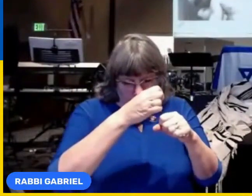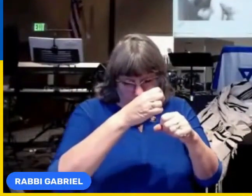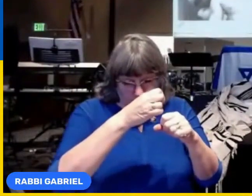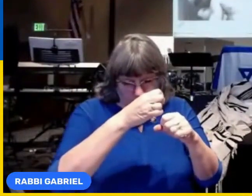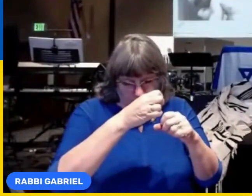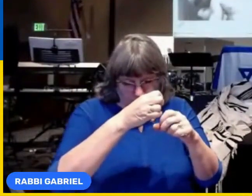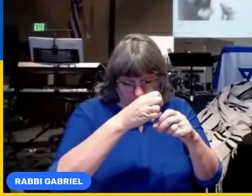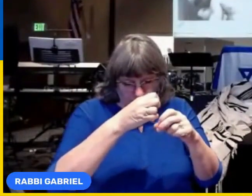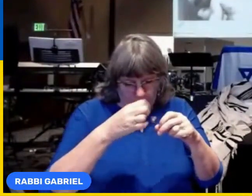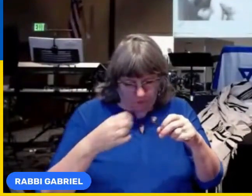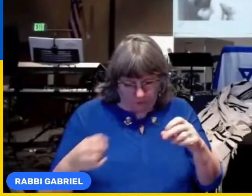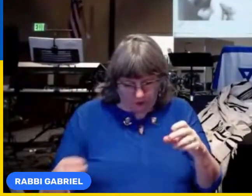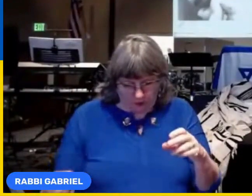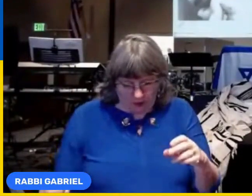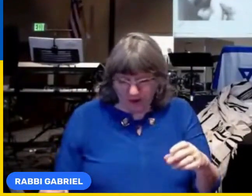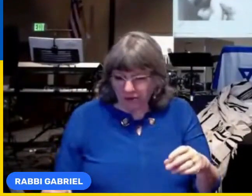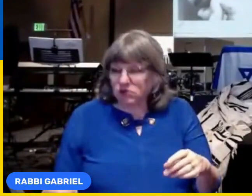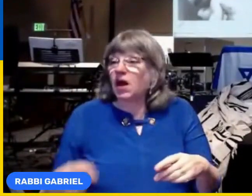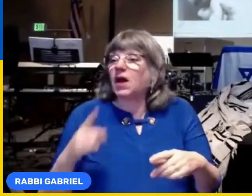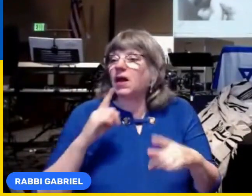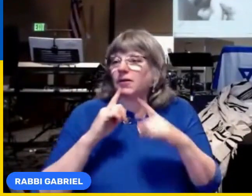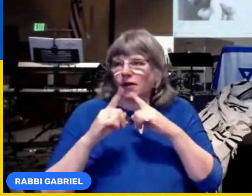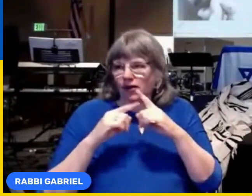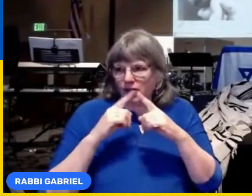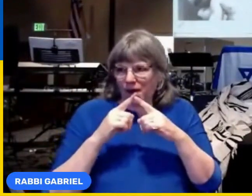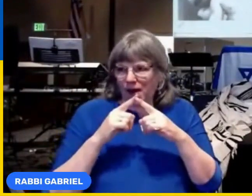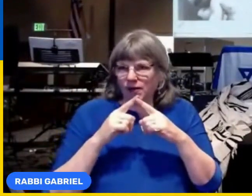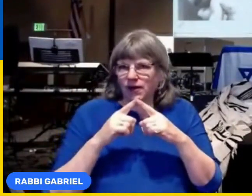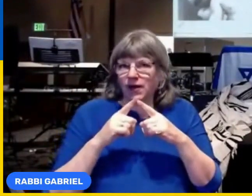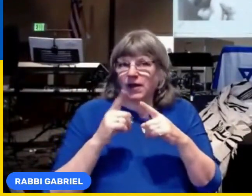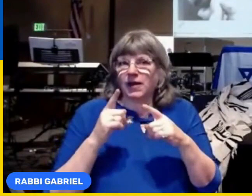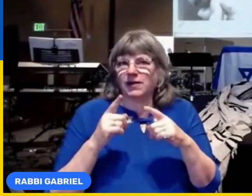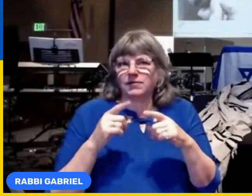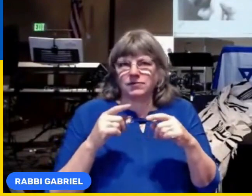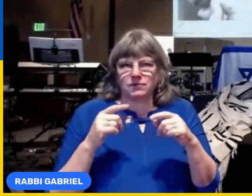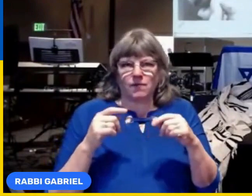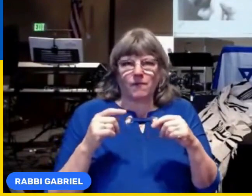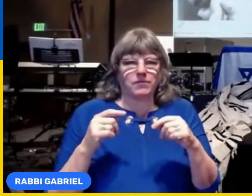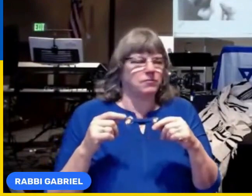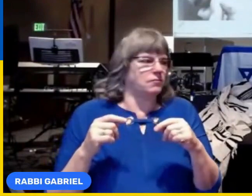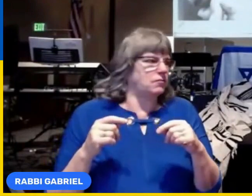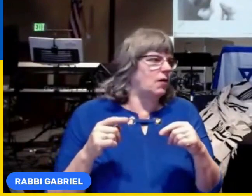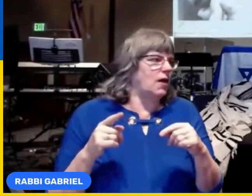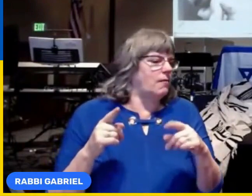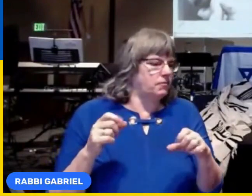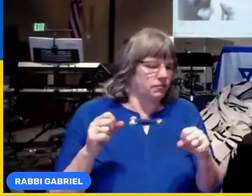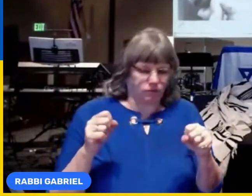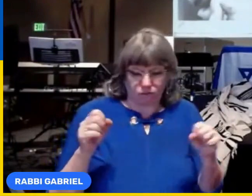of the rejected Messiah that would come out from his loins.